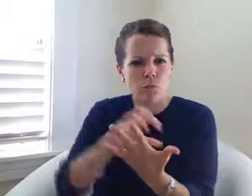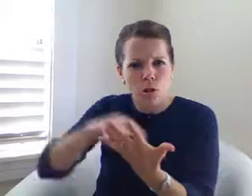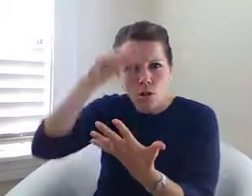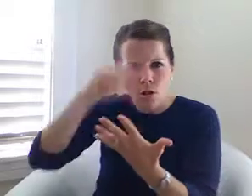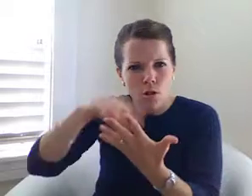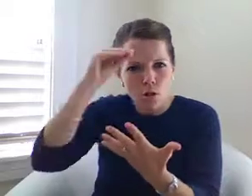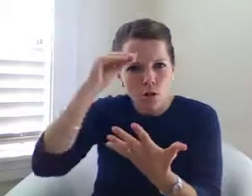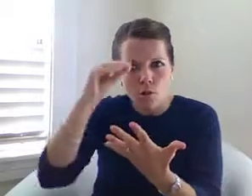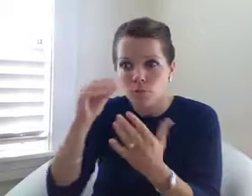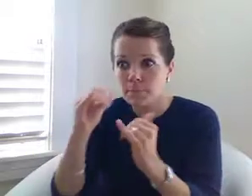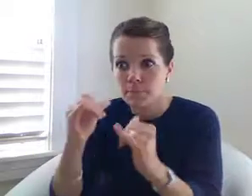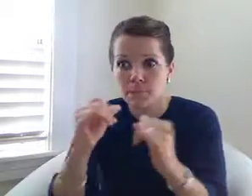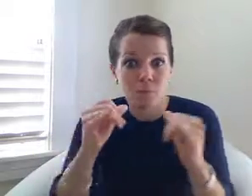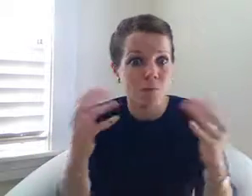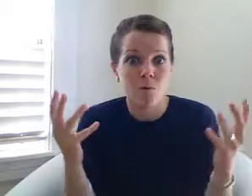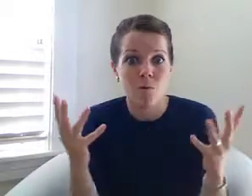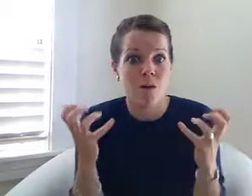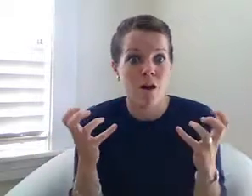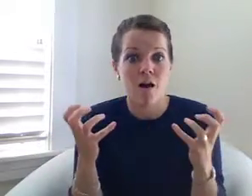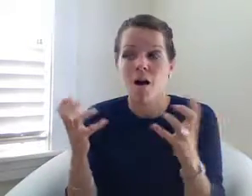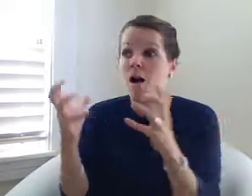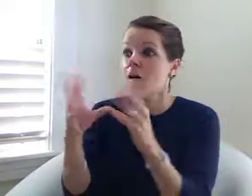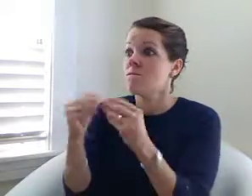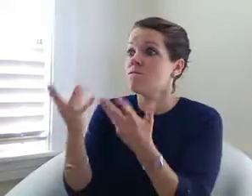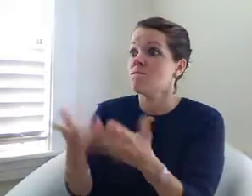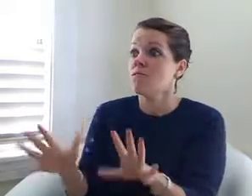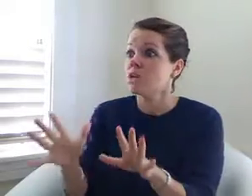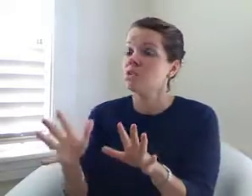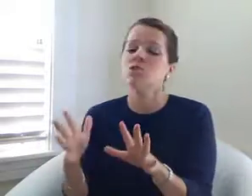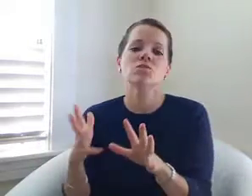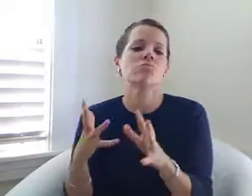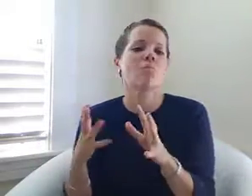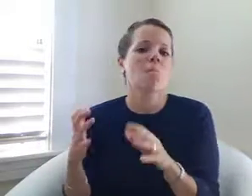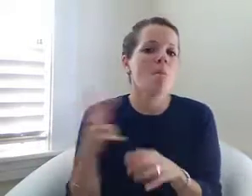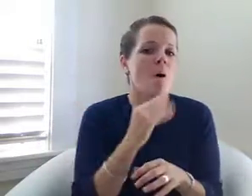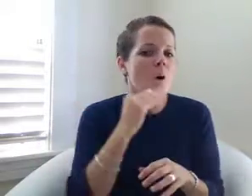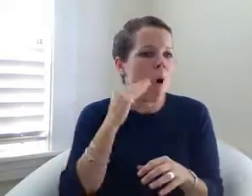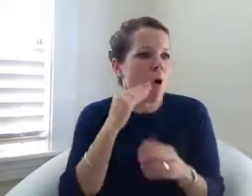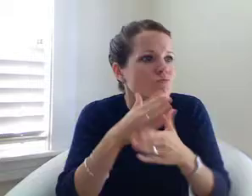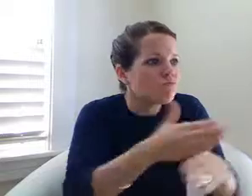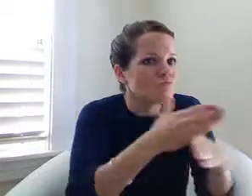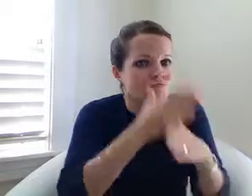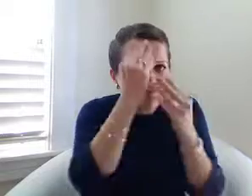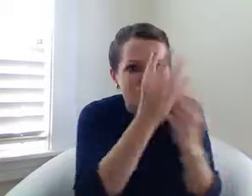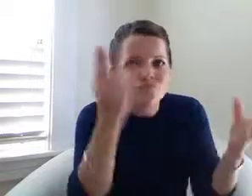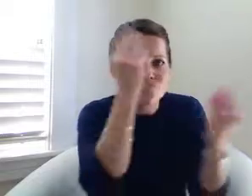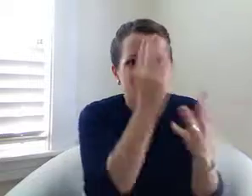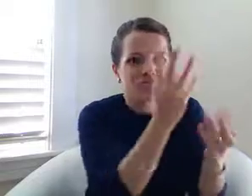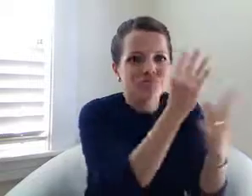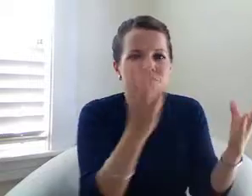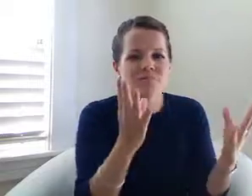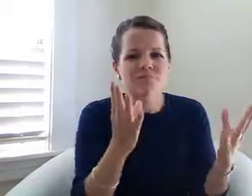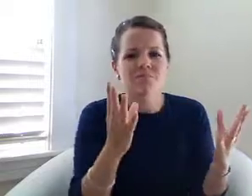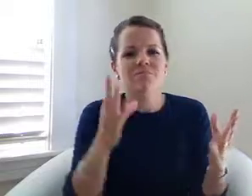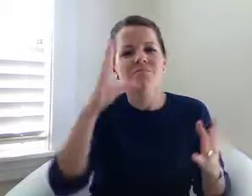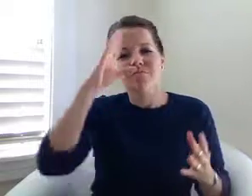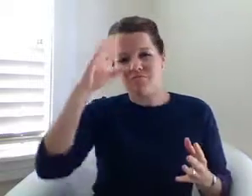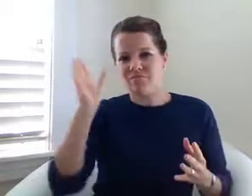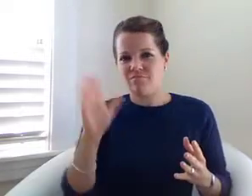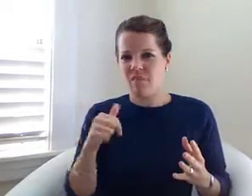could. While I'm happy to discuss in person my musings, for the purposes of keeping this summary brief, I selected one practical workshop on